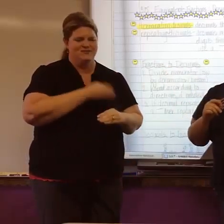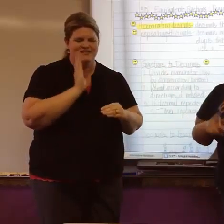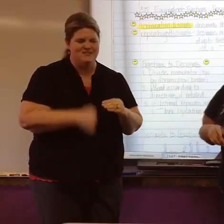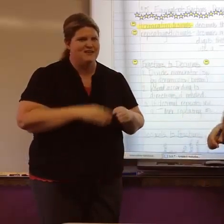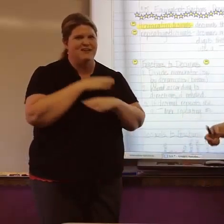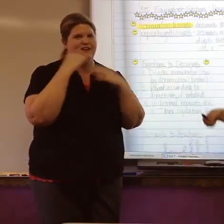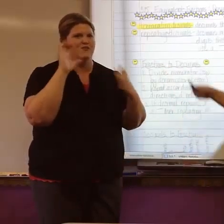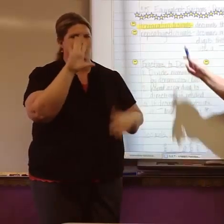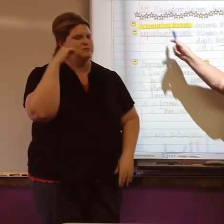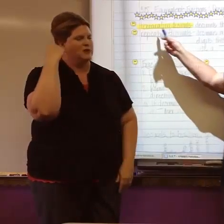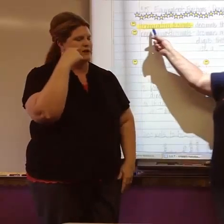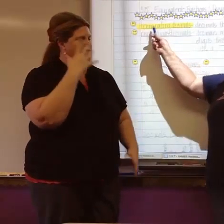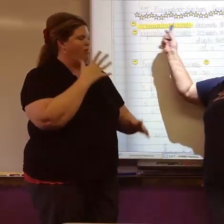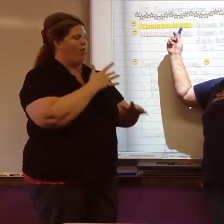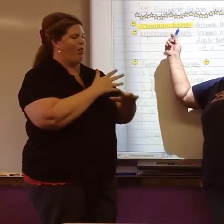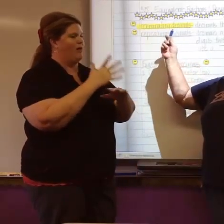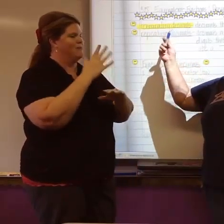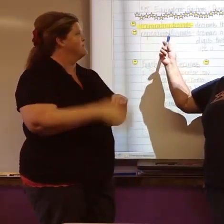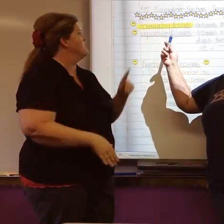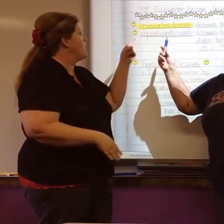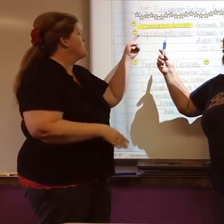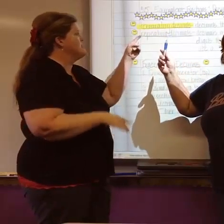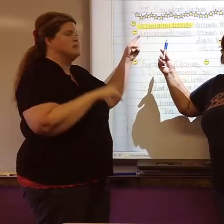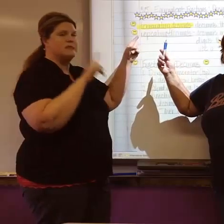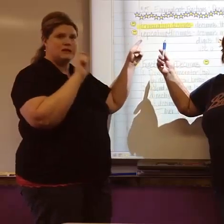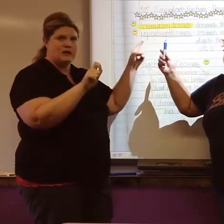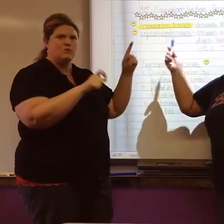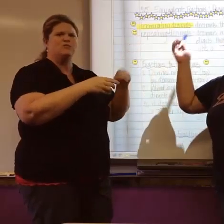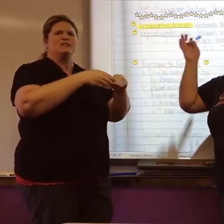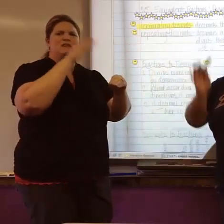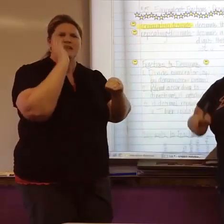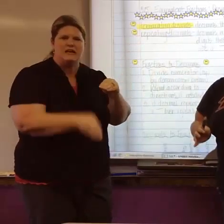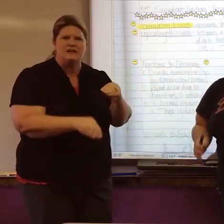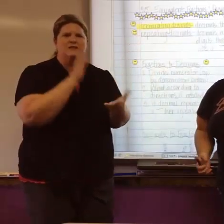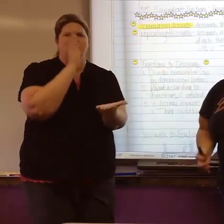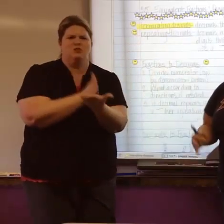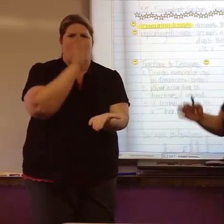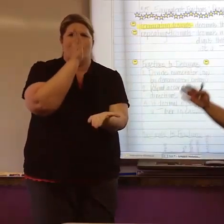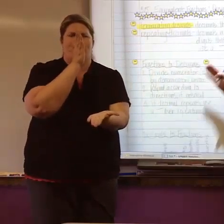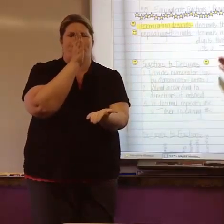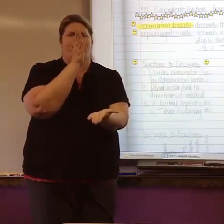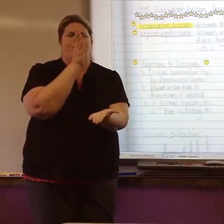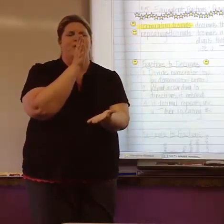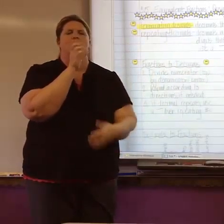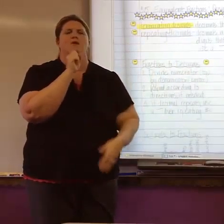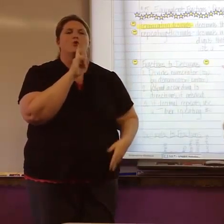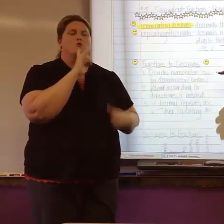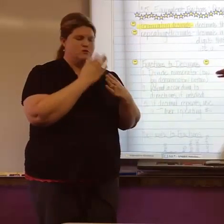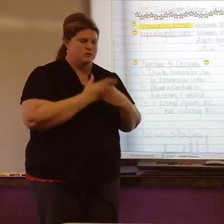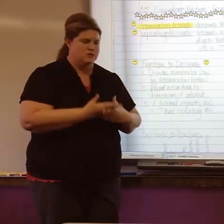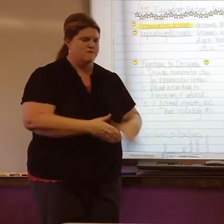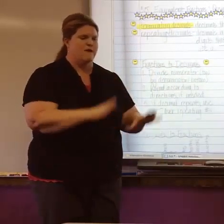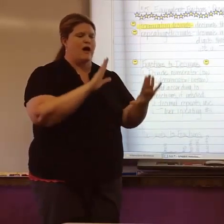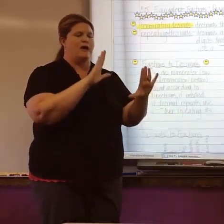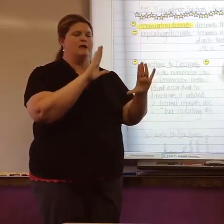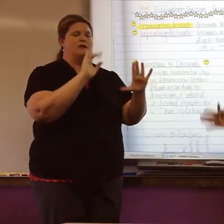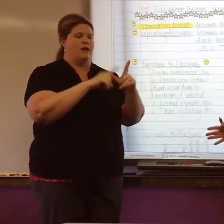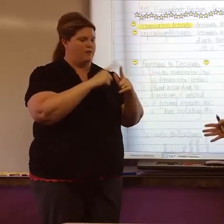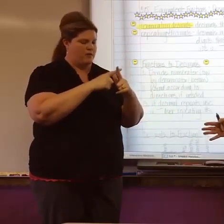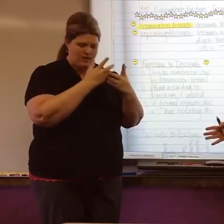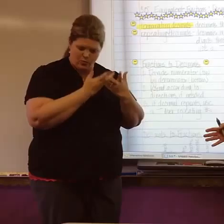of sanity. So these decimals end. They stop. You're going to keep dividing with them, and then they're going